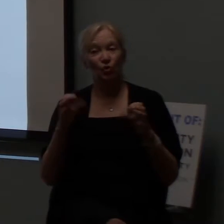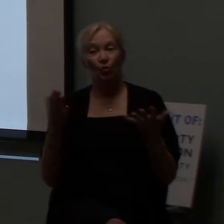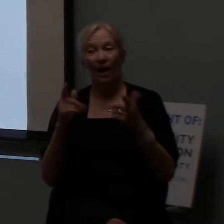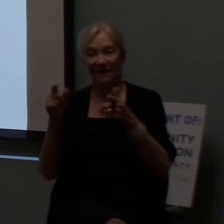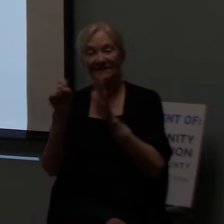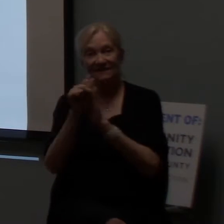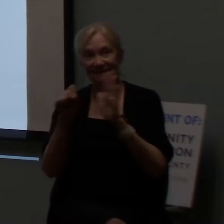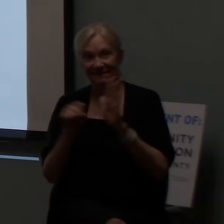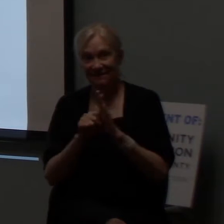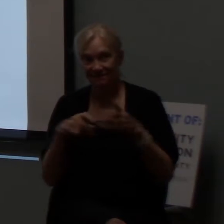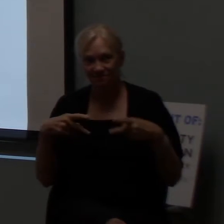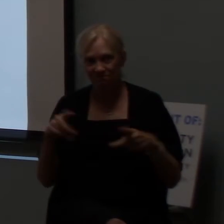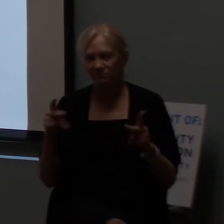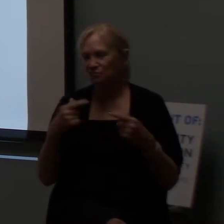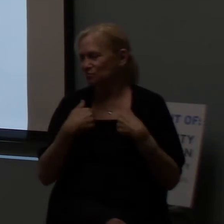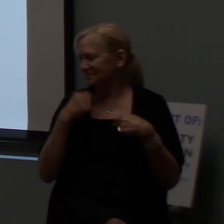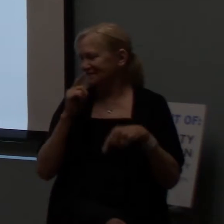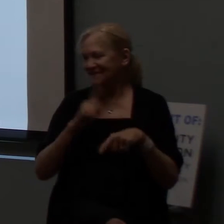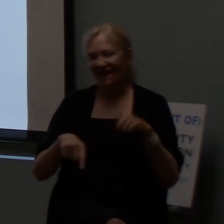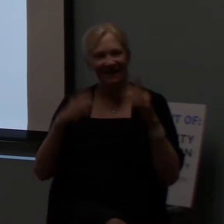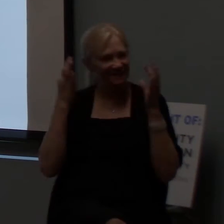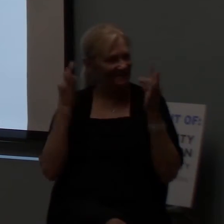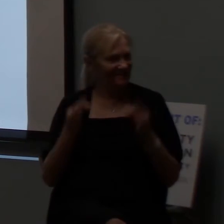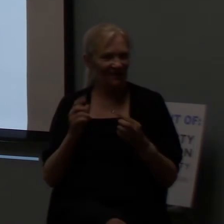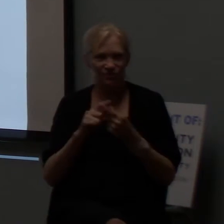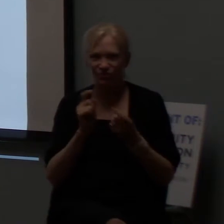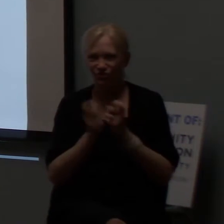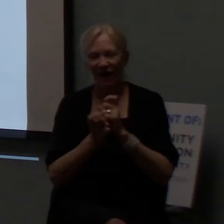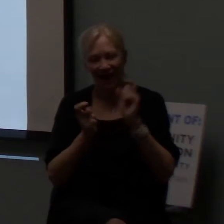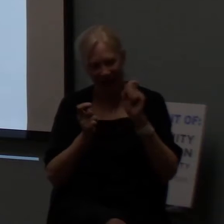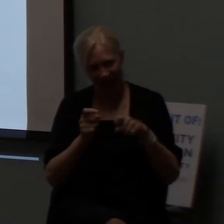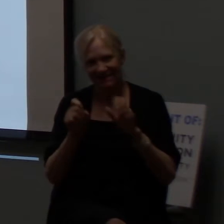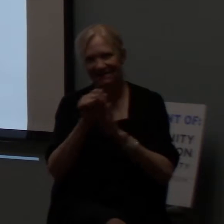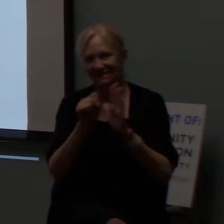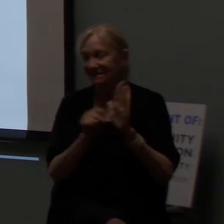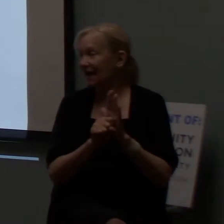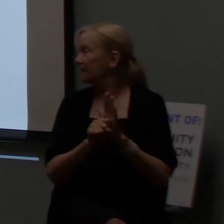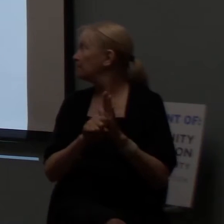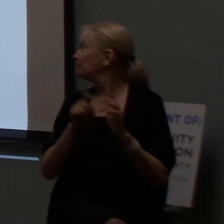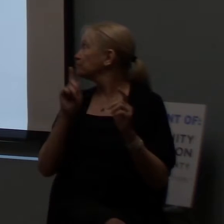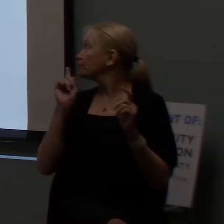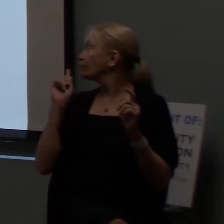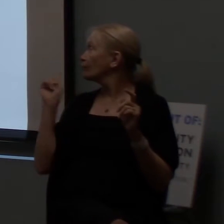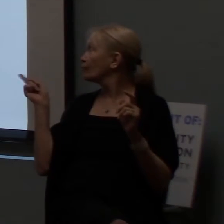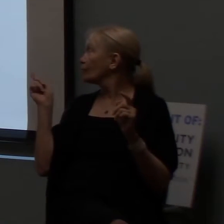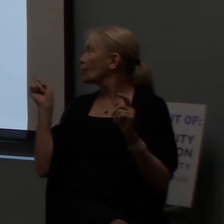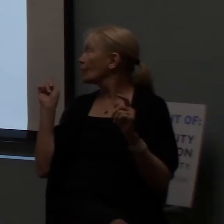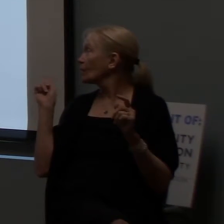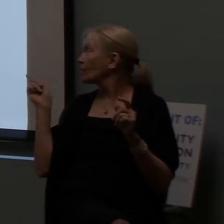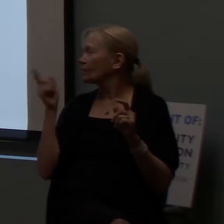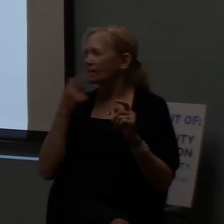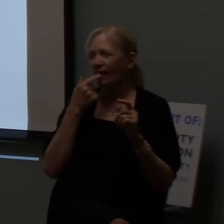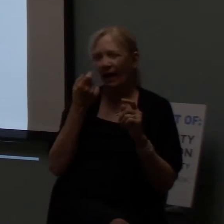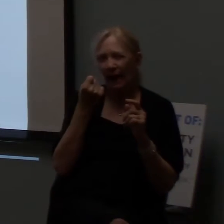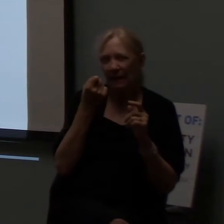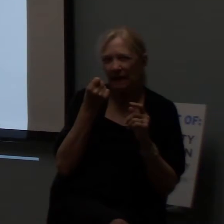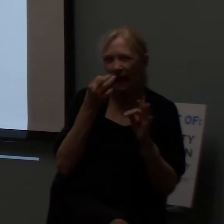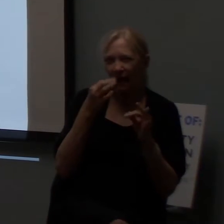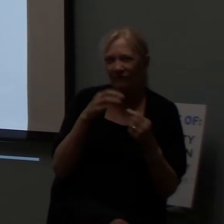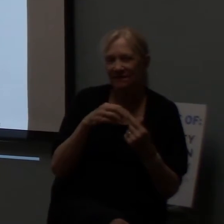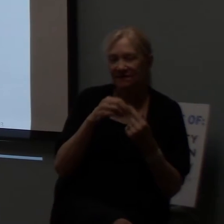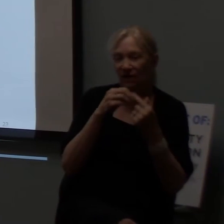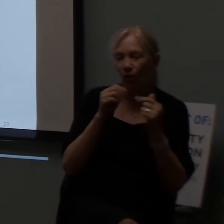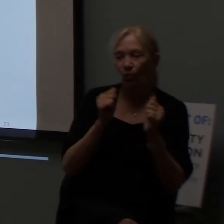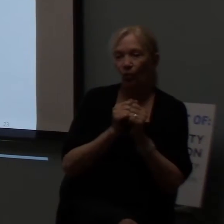So we can't just decide to change. It has to be in state statute. But there is a little bit of an exception to that with county